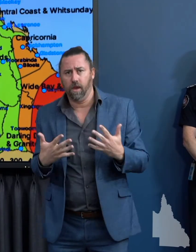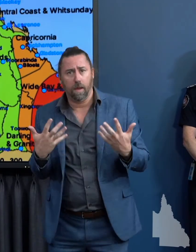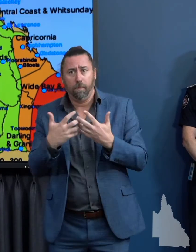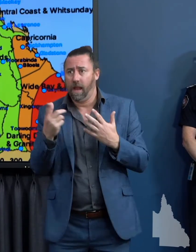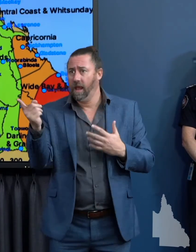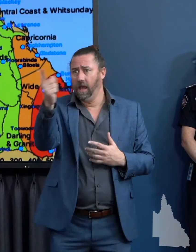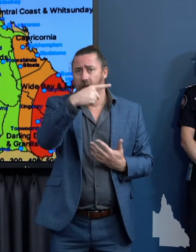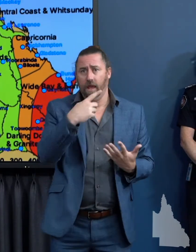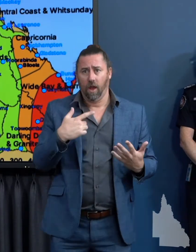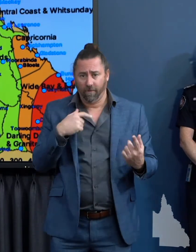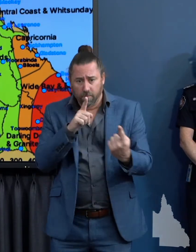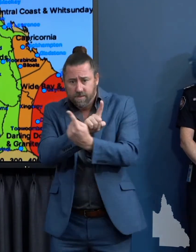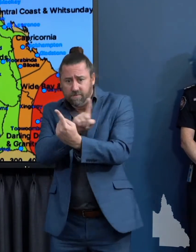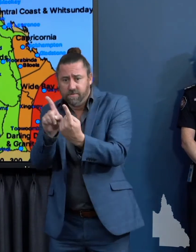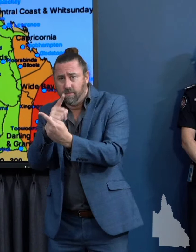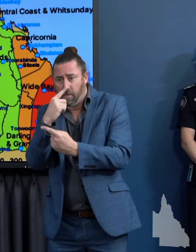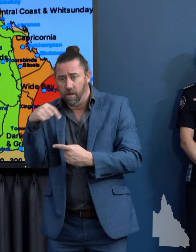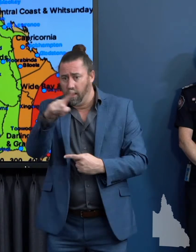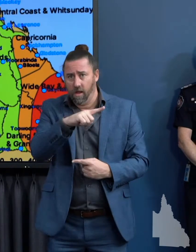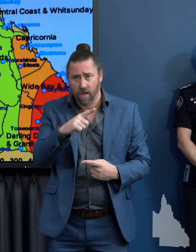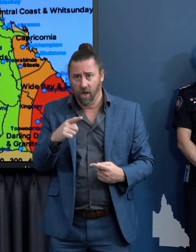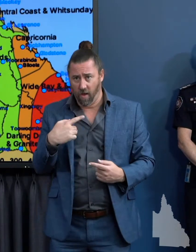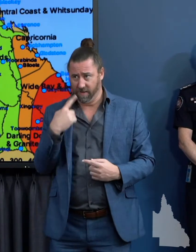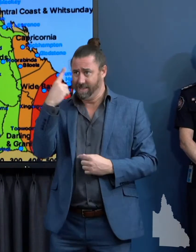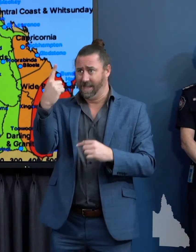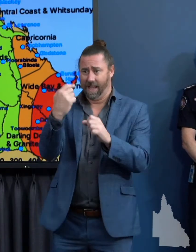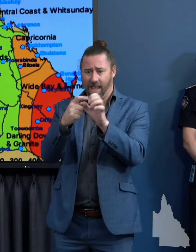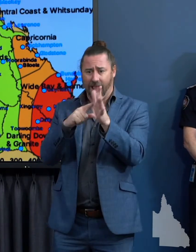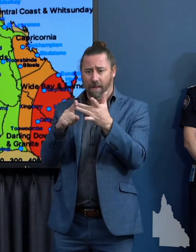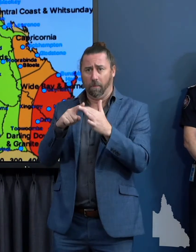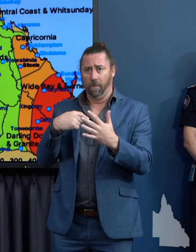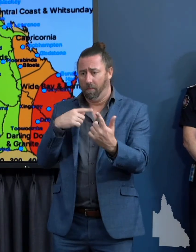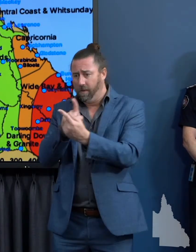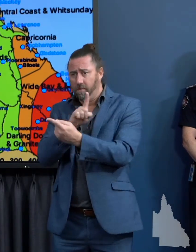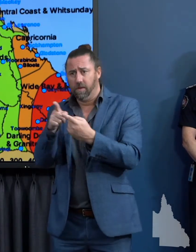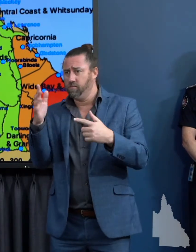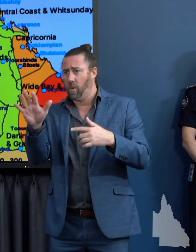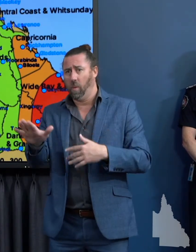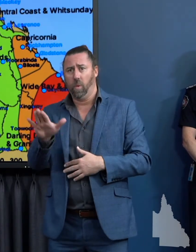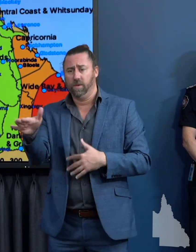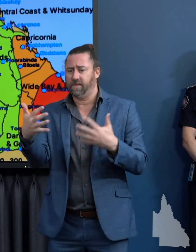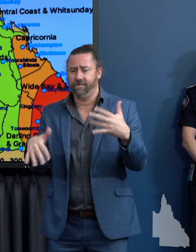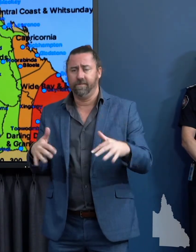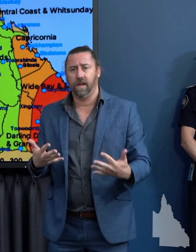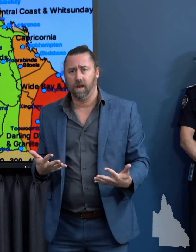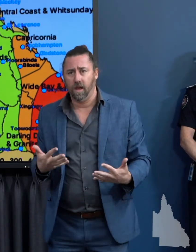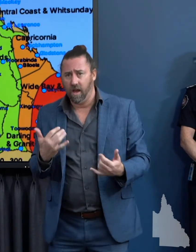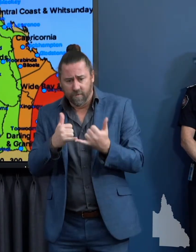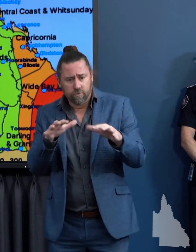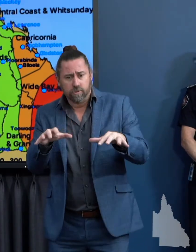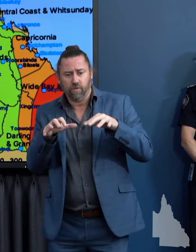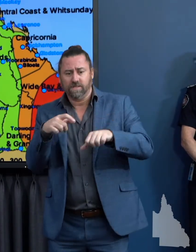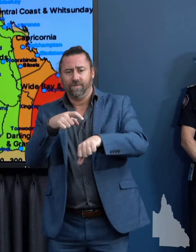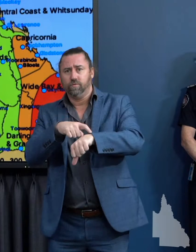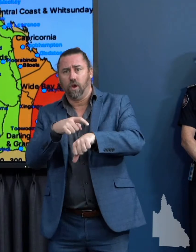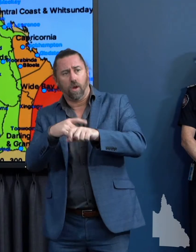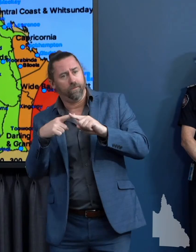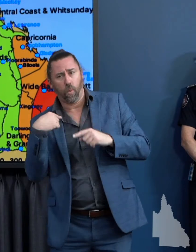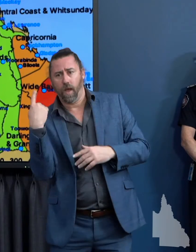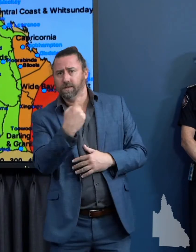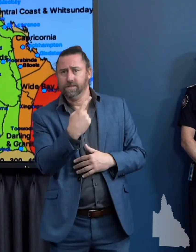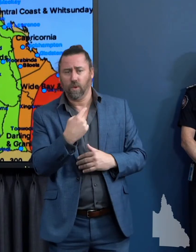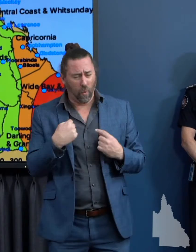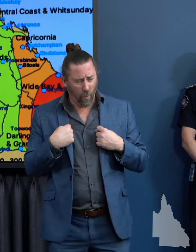I've met with people on the ground. I know exactly what they're going through. It's a very stressful time for a lot of people, and our agencies are